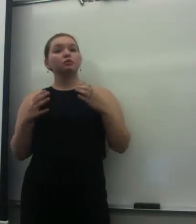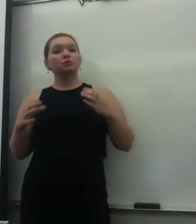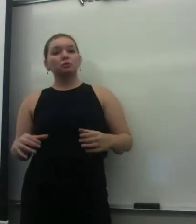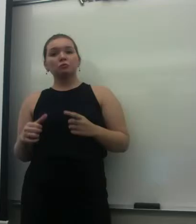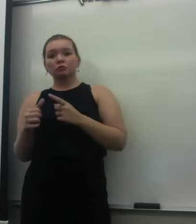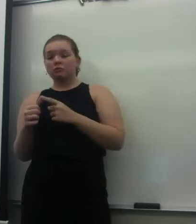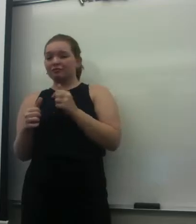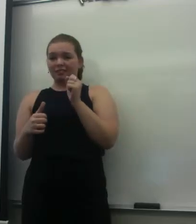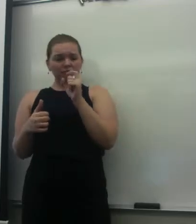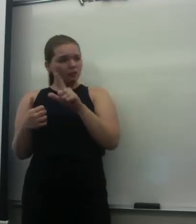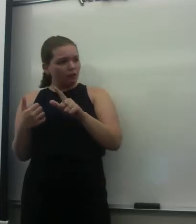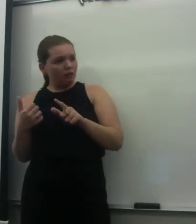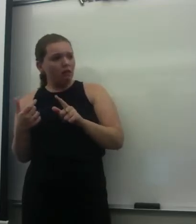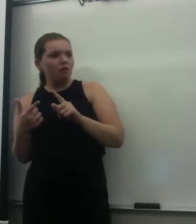ASL, SEE,